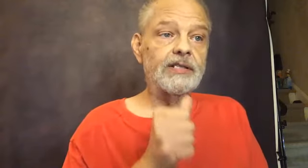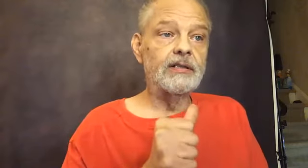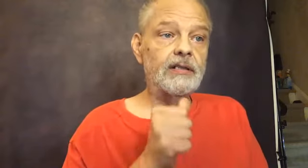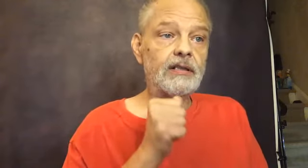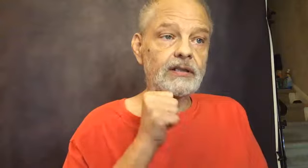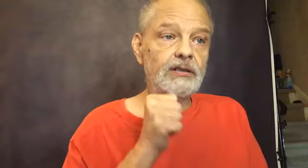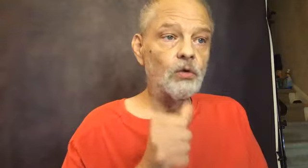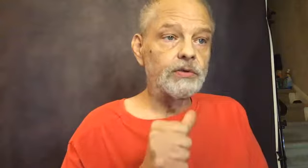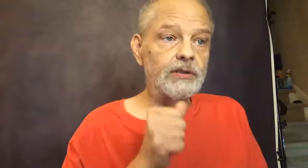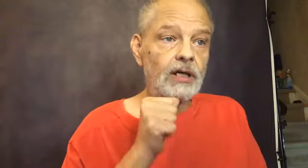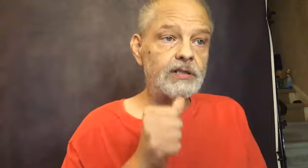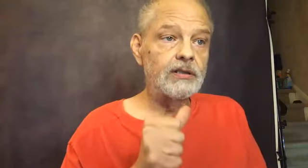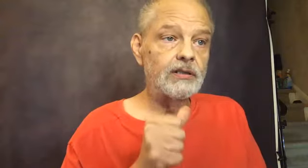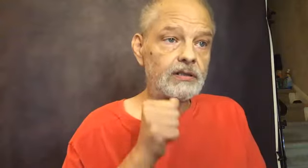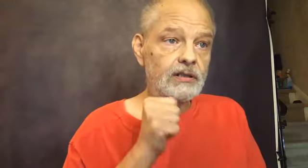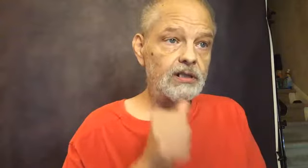isn't, don't, doesn't.